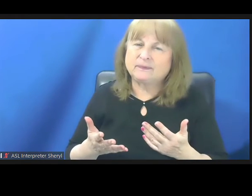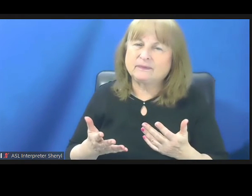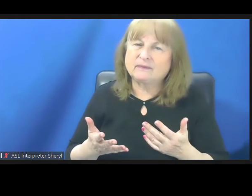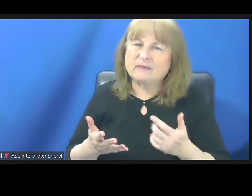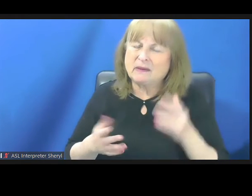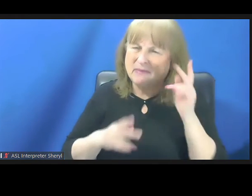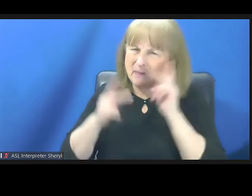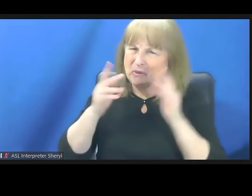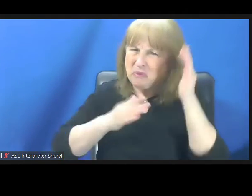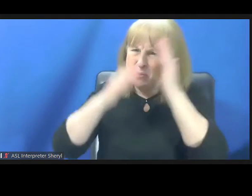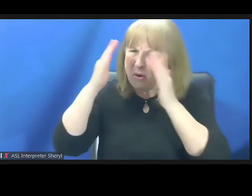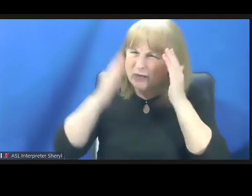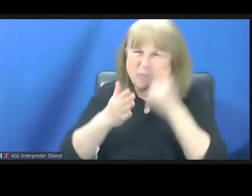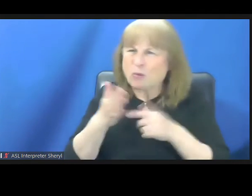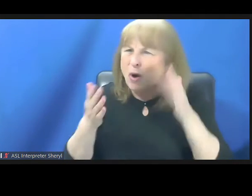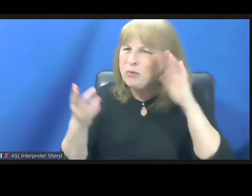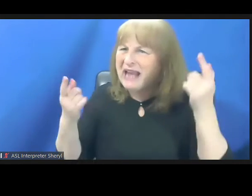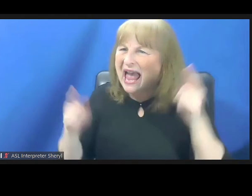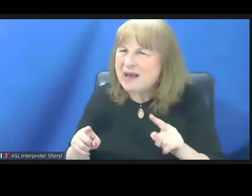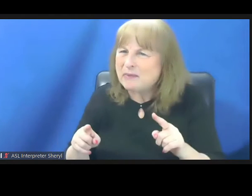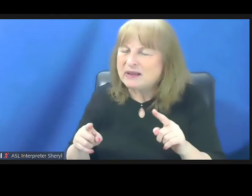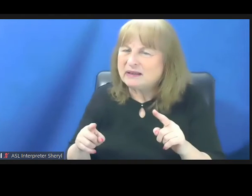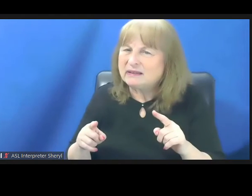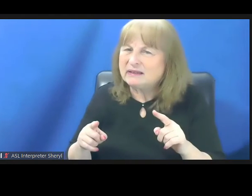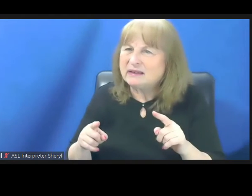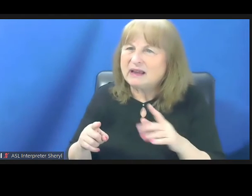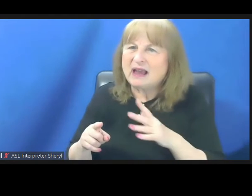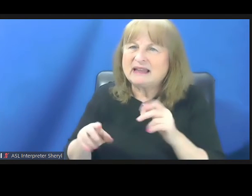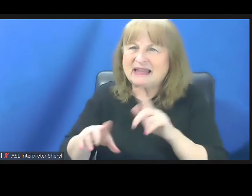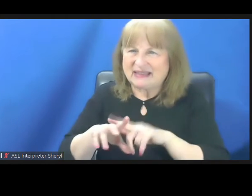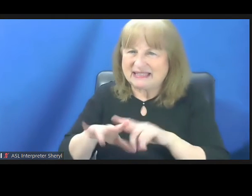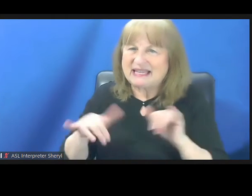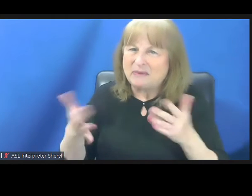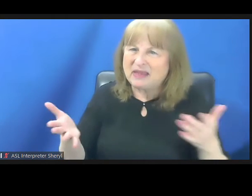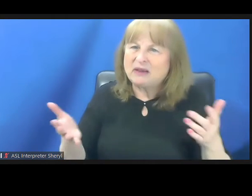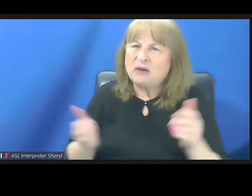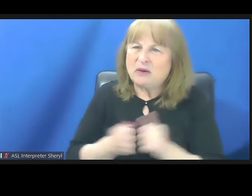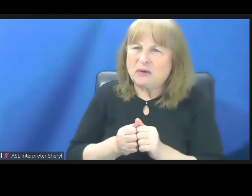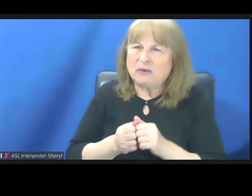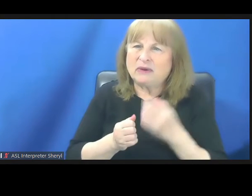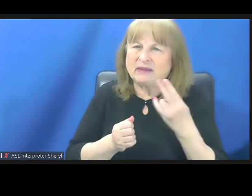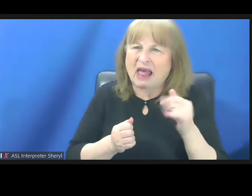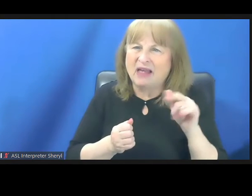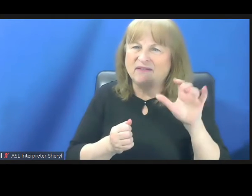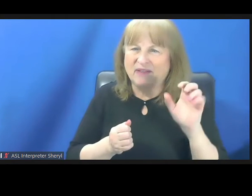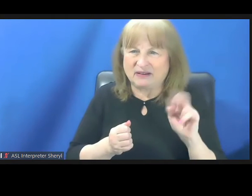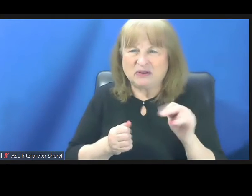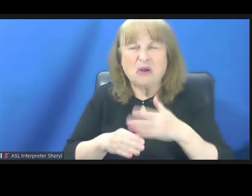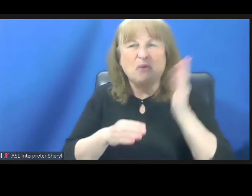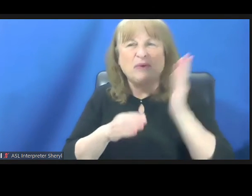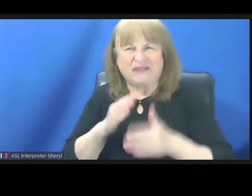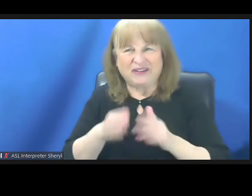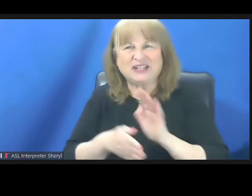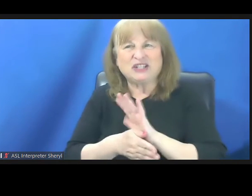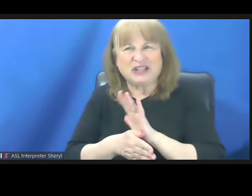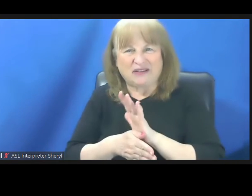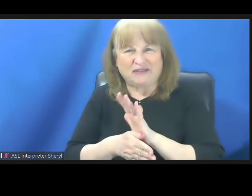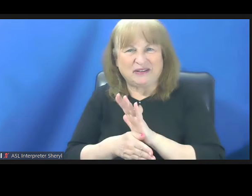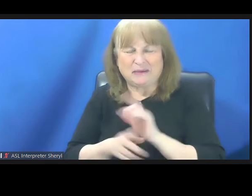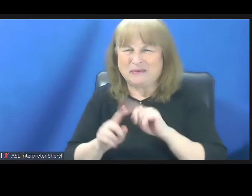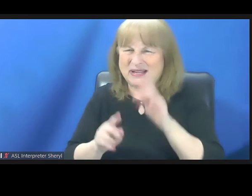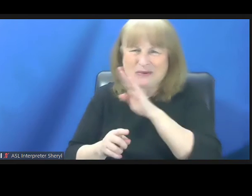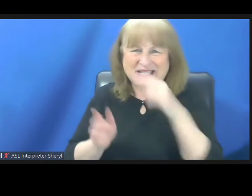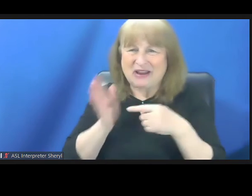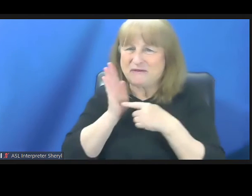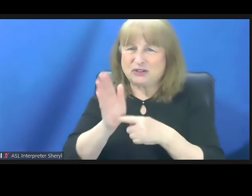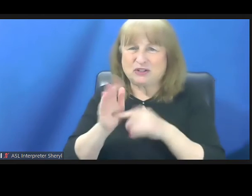time worried about what will happen to them. And the same thing with Khalfan. We finished that film, but it was never shown